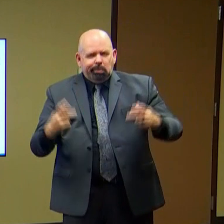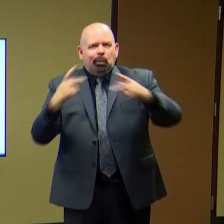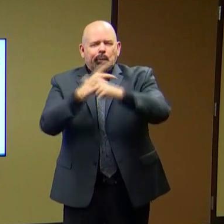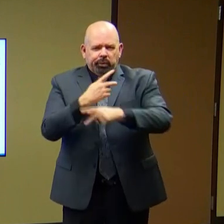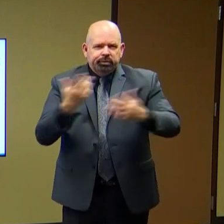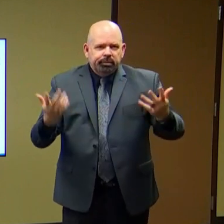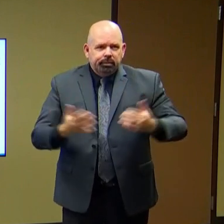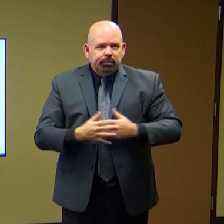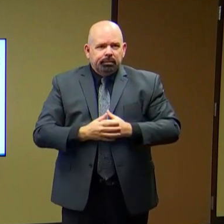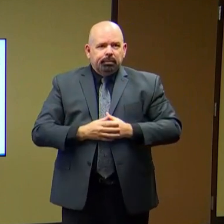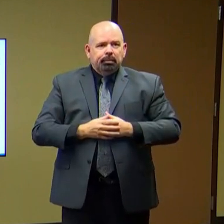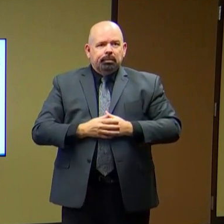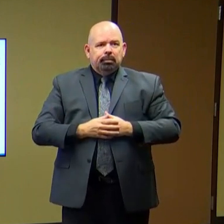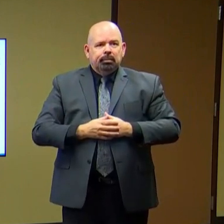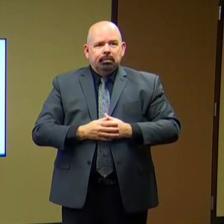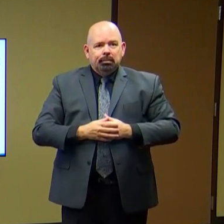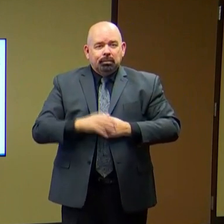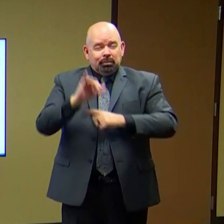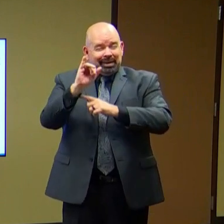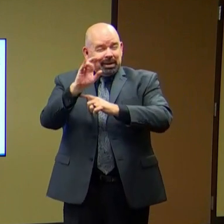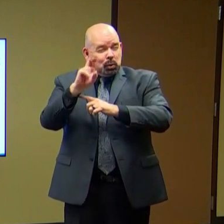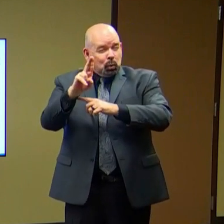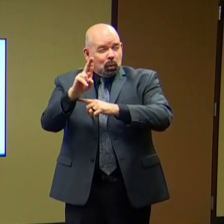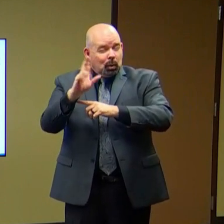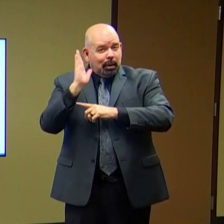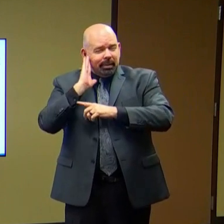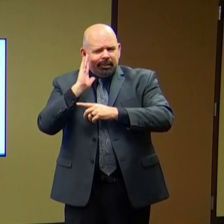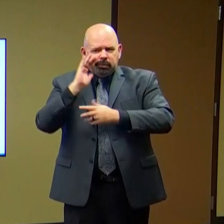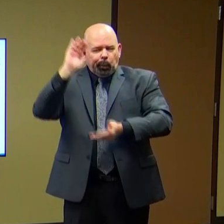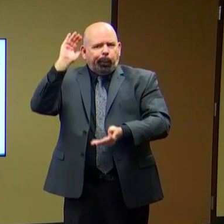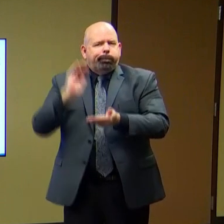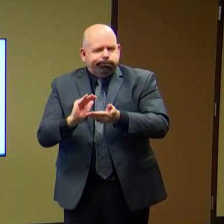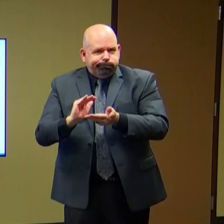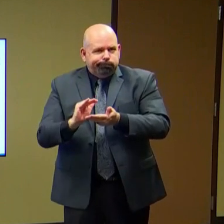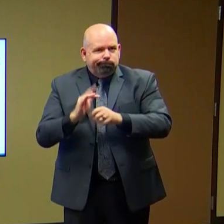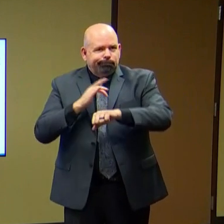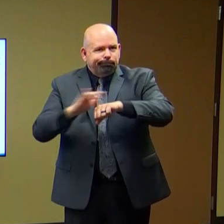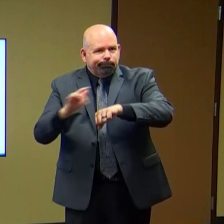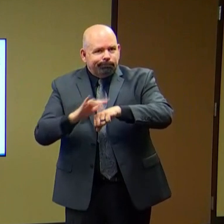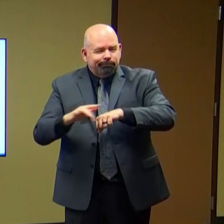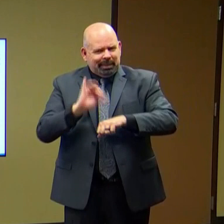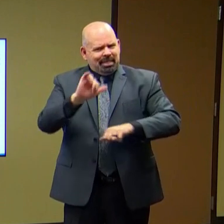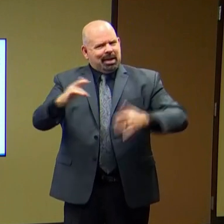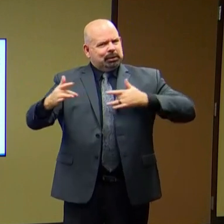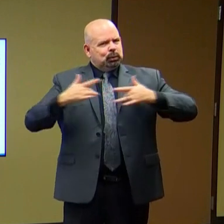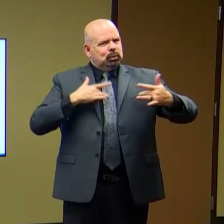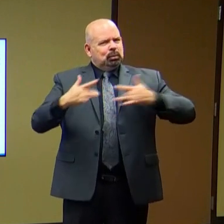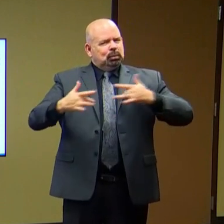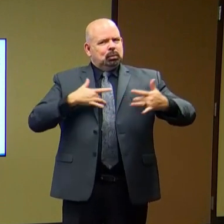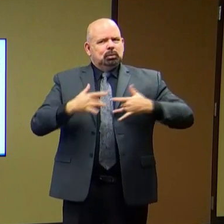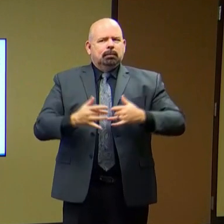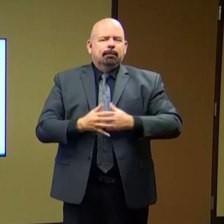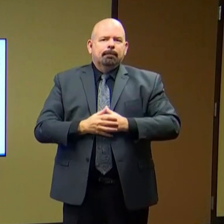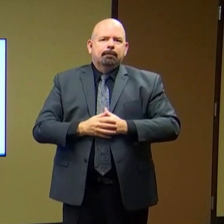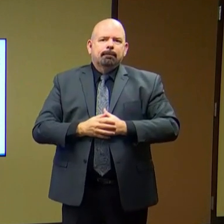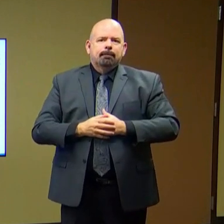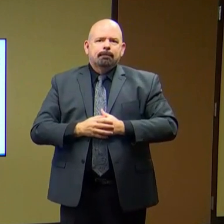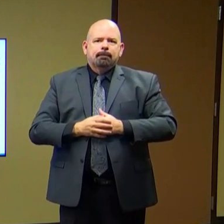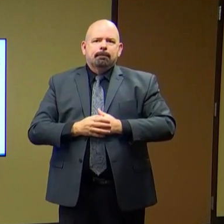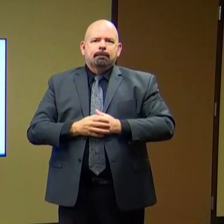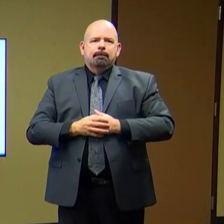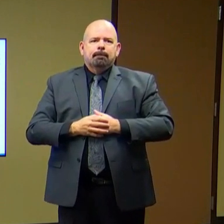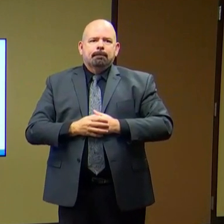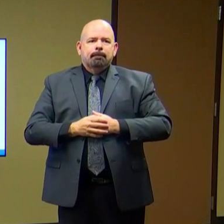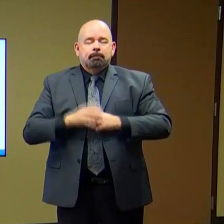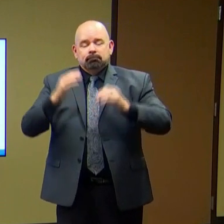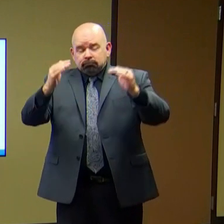that the occupied ICU beds still being relatively low.